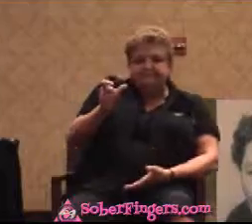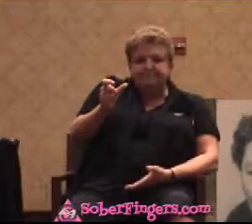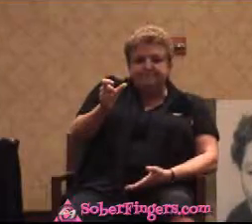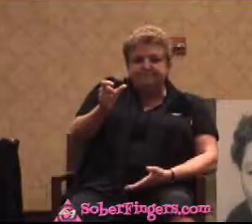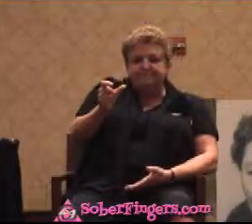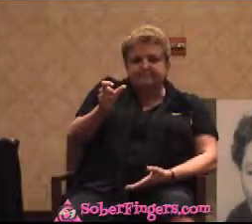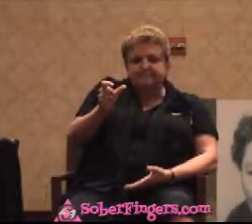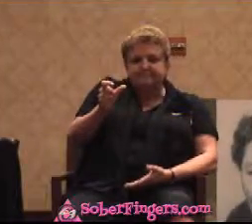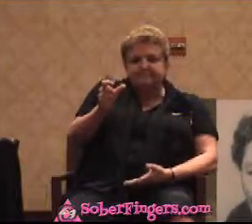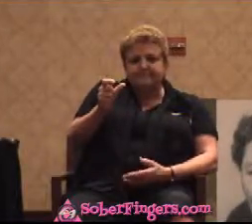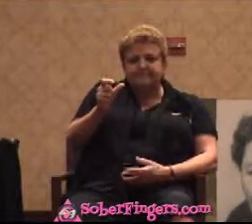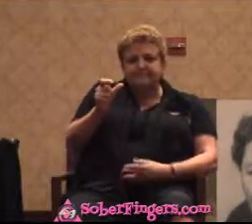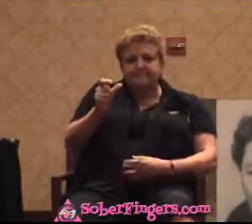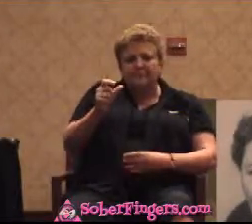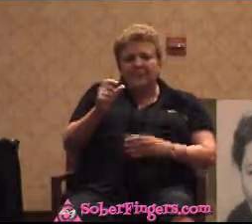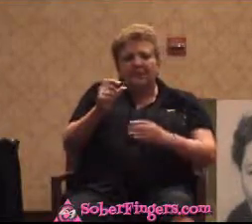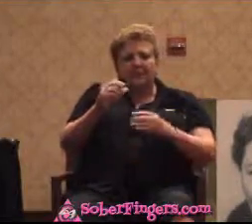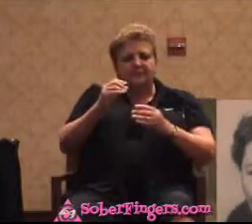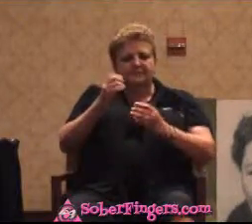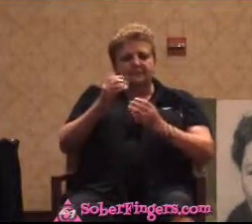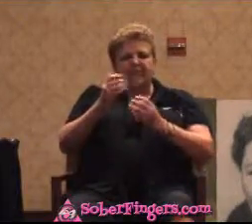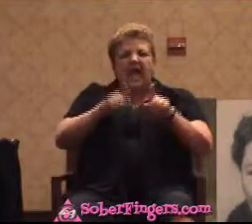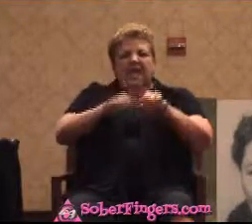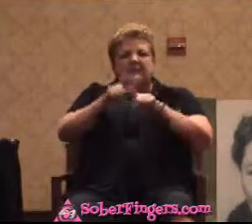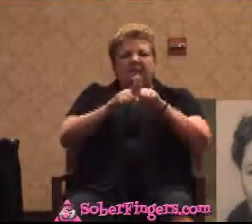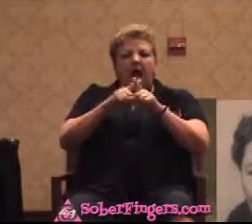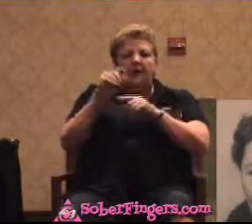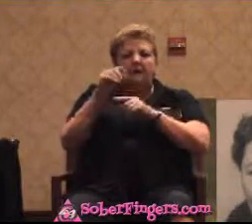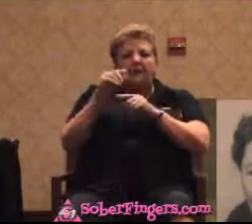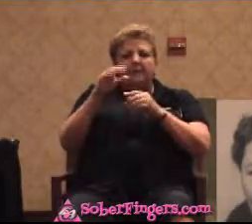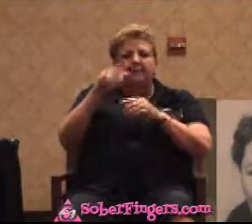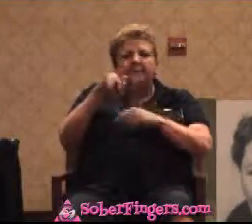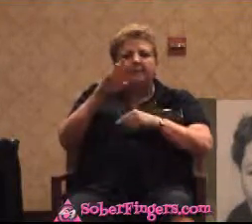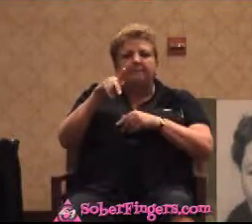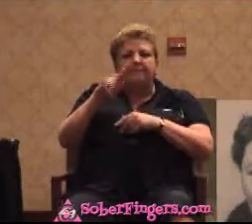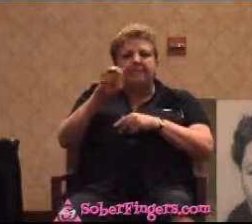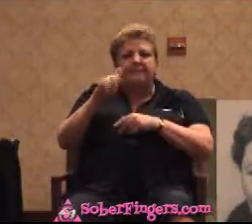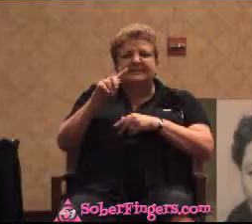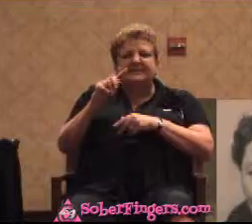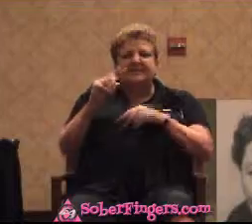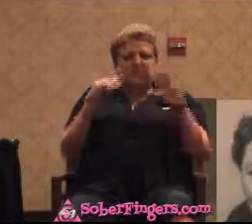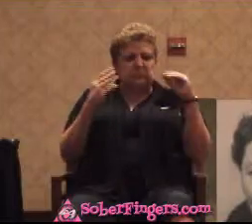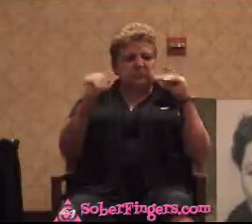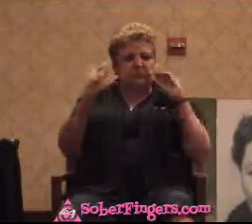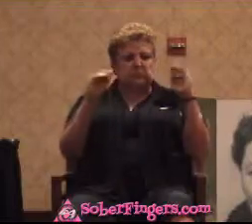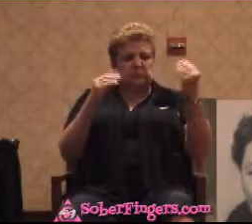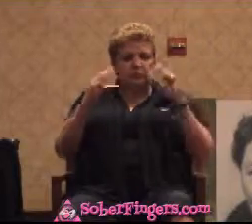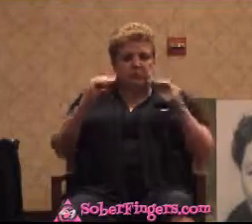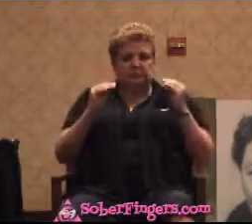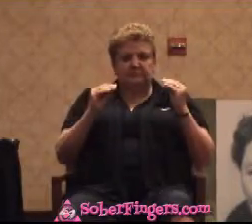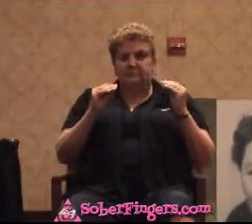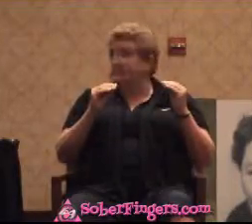sock puppet things. And she says, just put these on. They had like the little jiggly eyes,